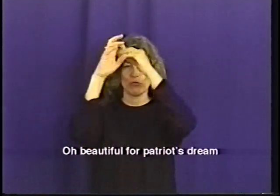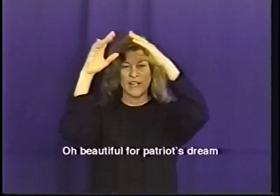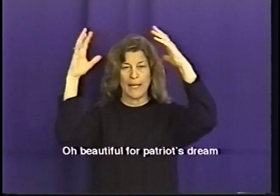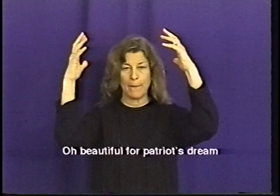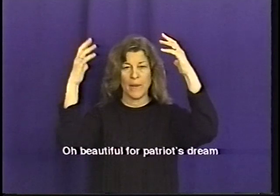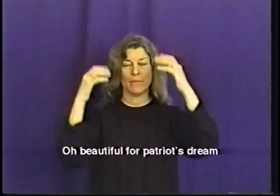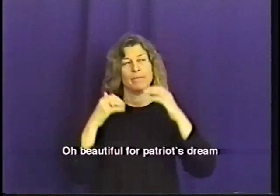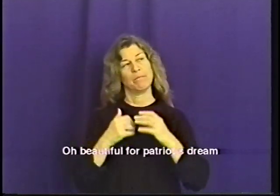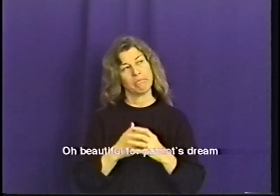Dream.